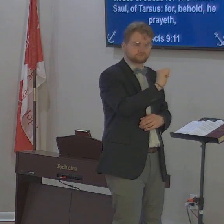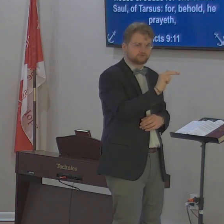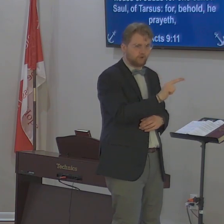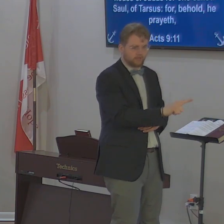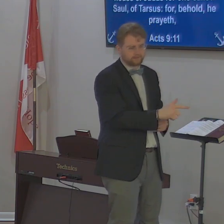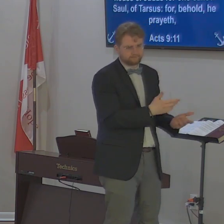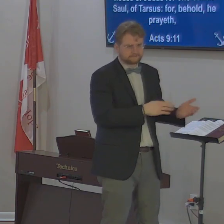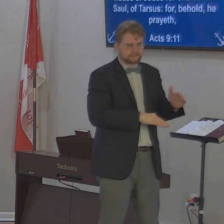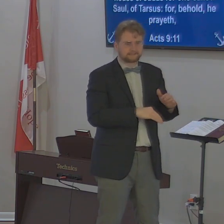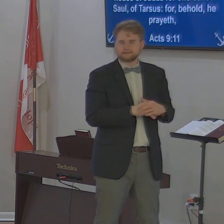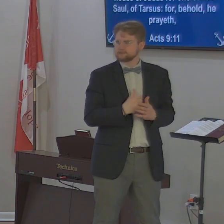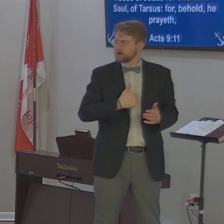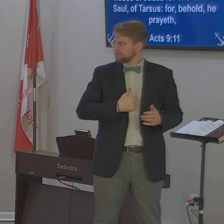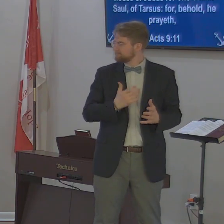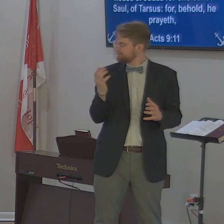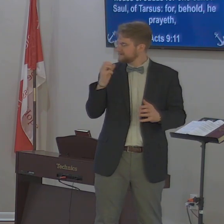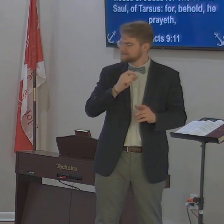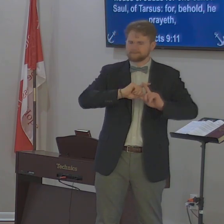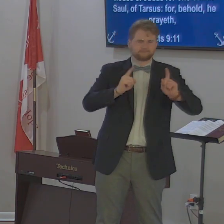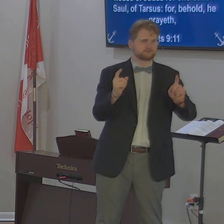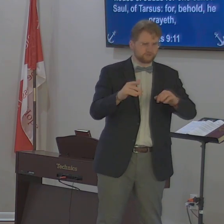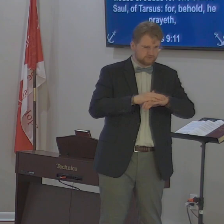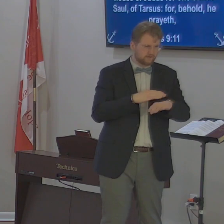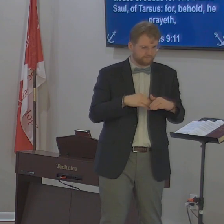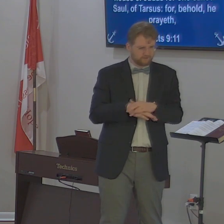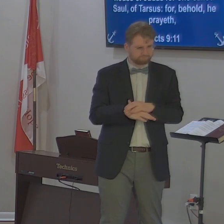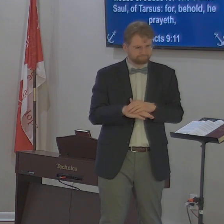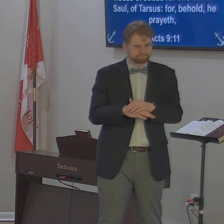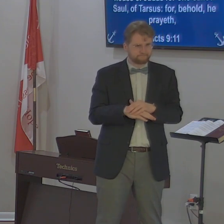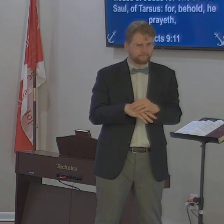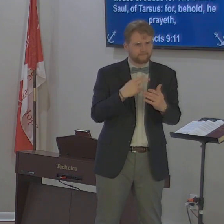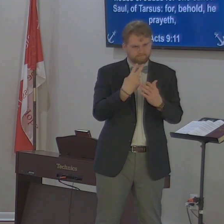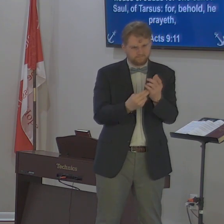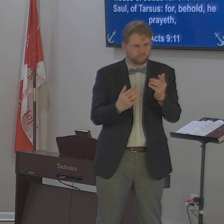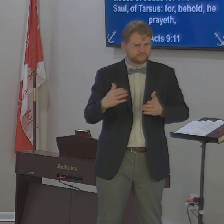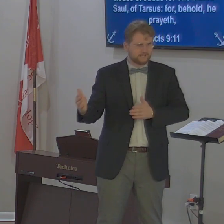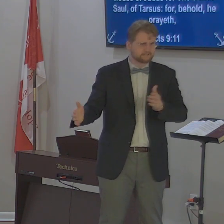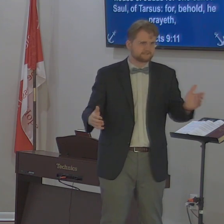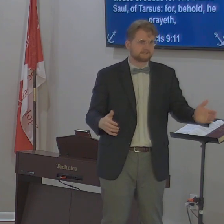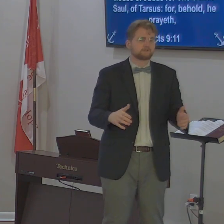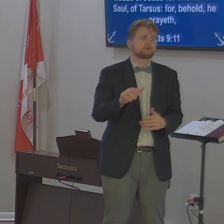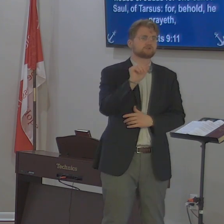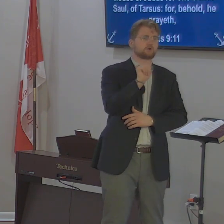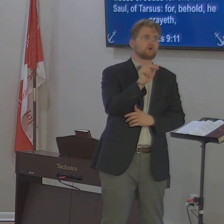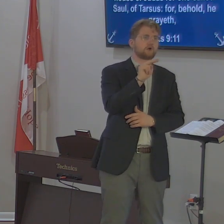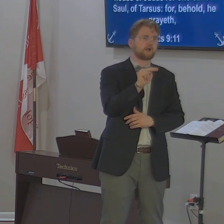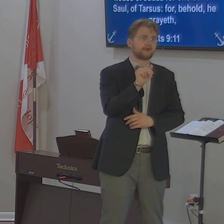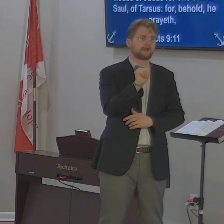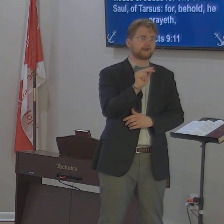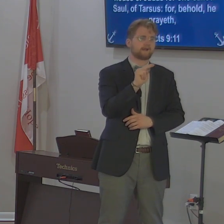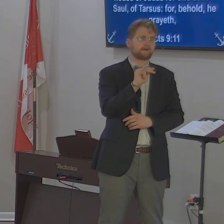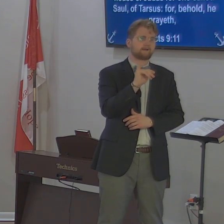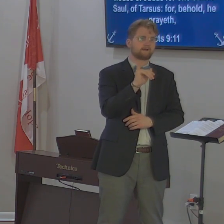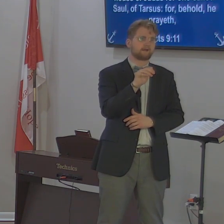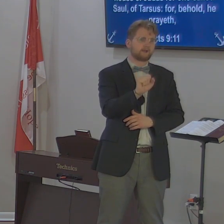comfort on both sides, and I really don't have time to get any deeper in Ananias, but Ananias does ask the Lord. He